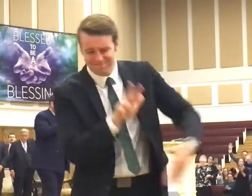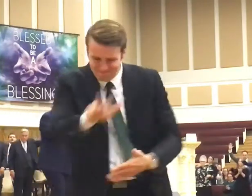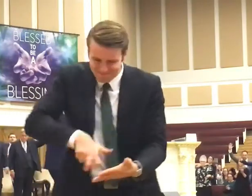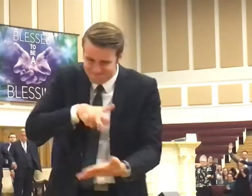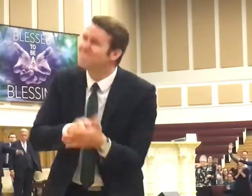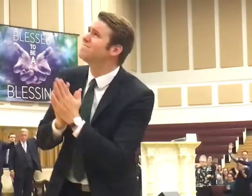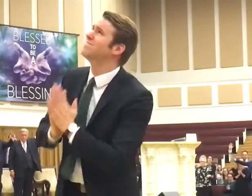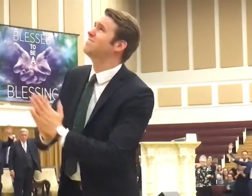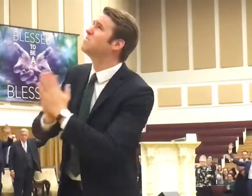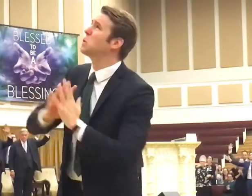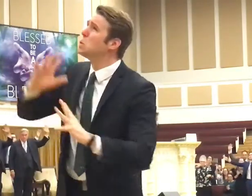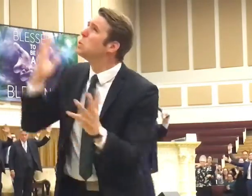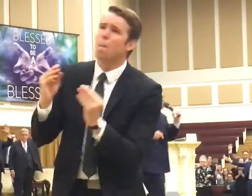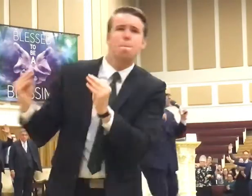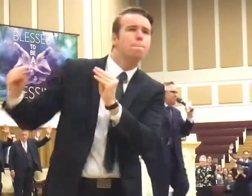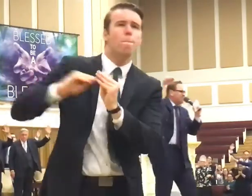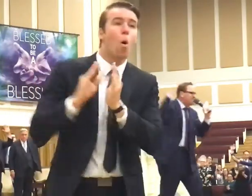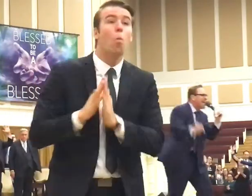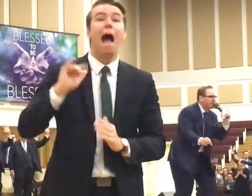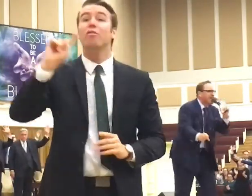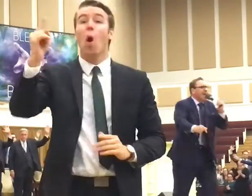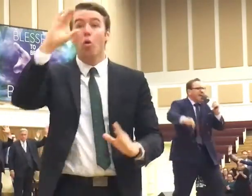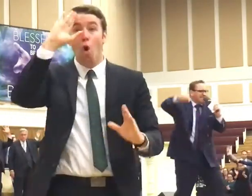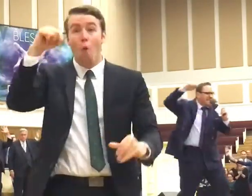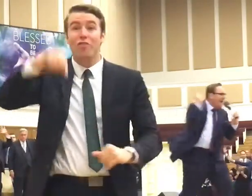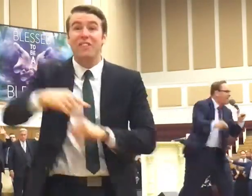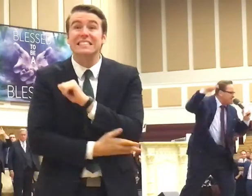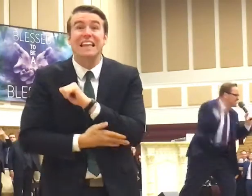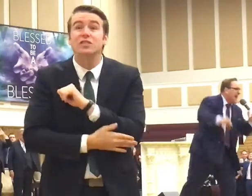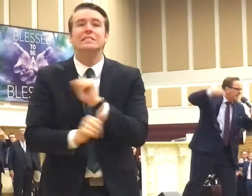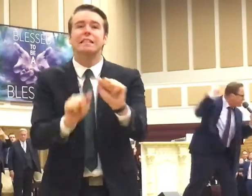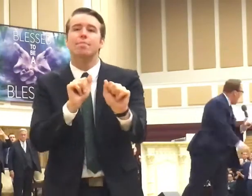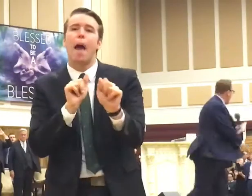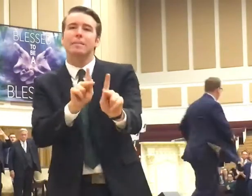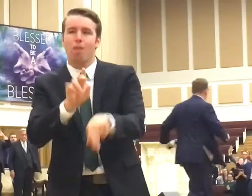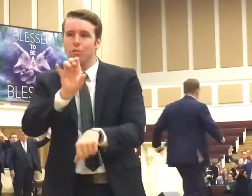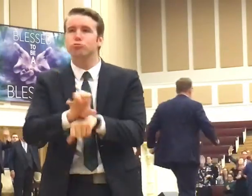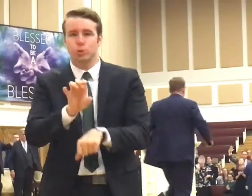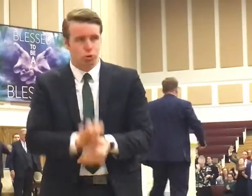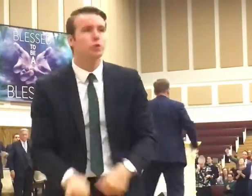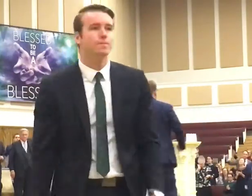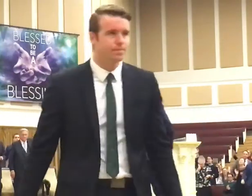never prayed before. The only hope for this nation is the apostolic church.